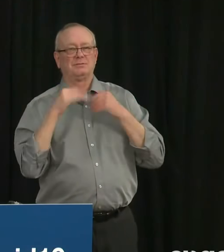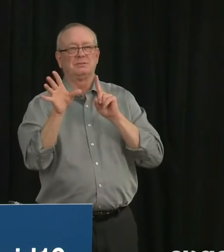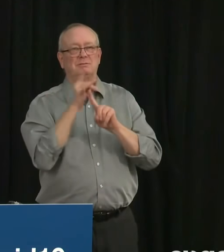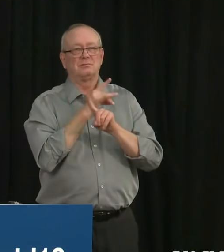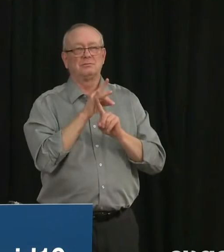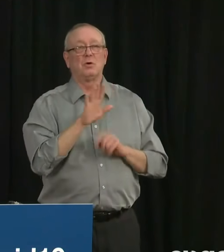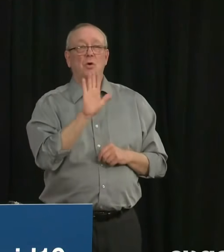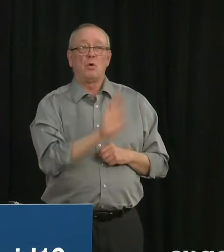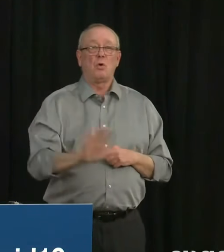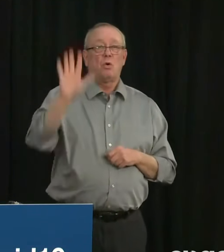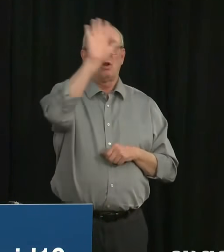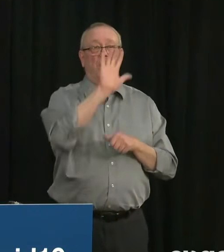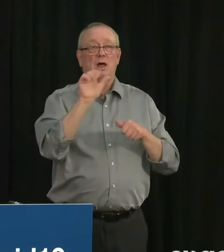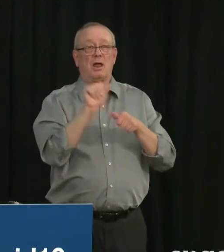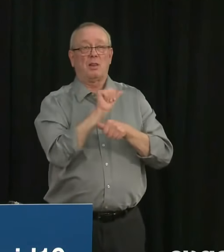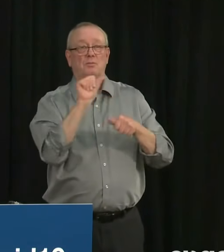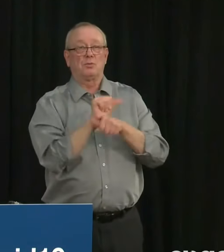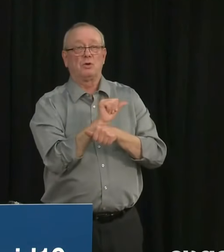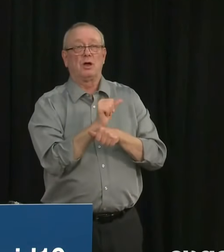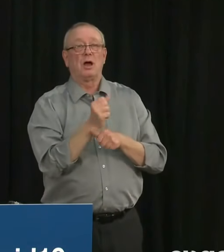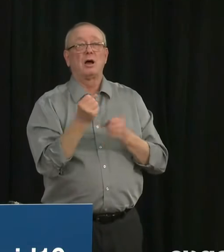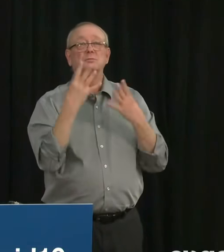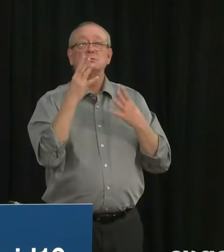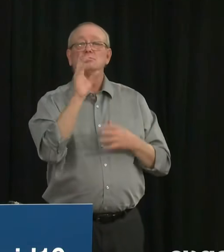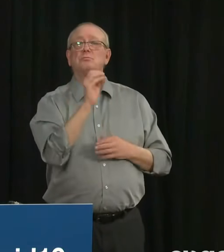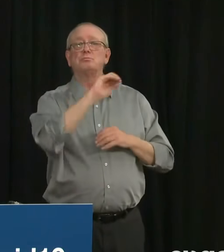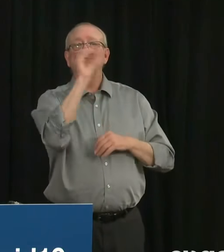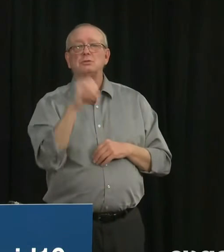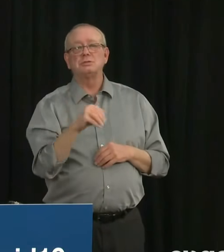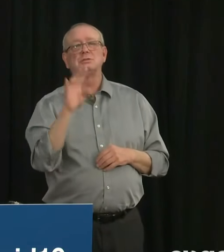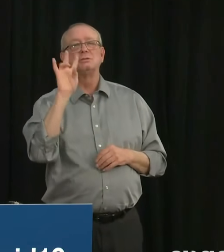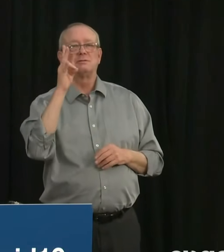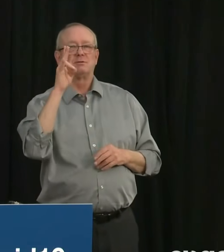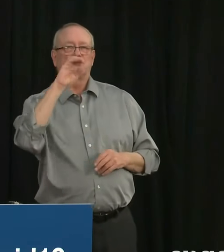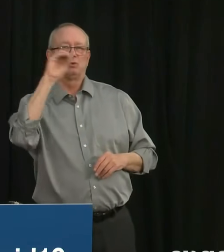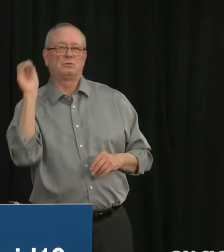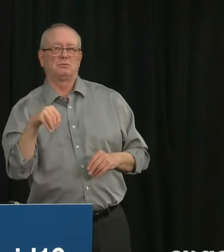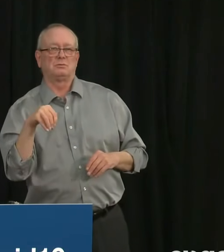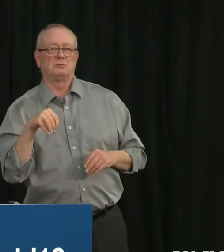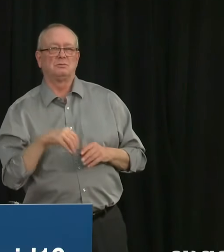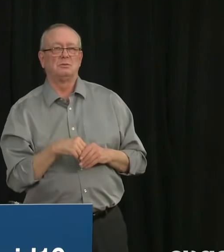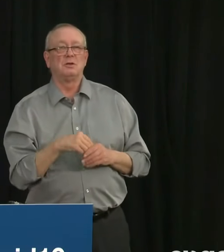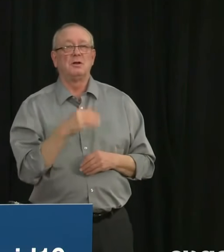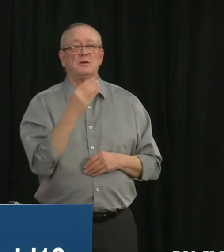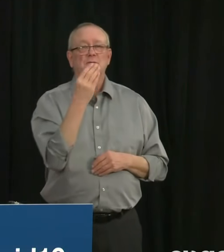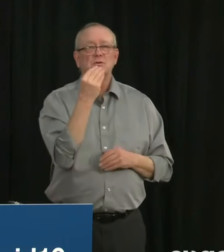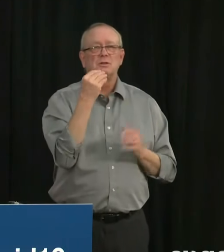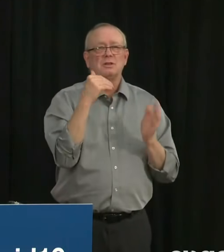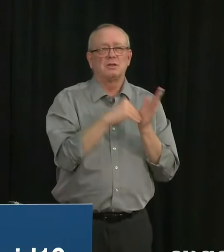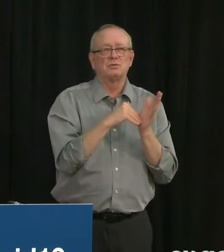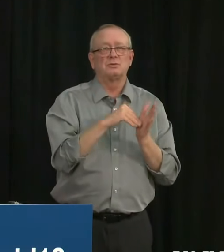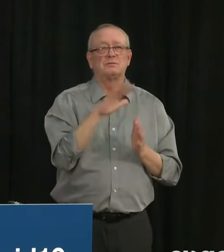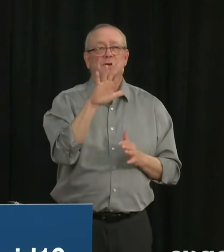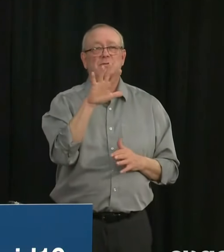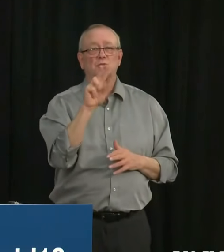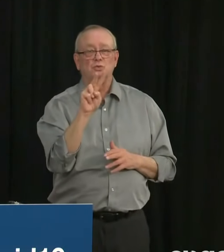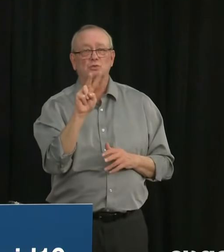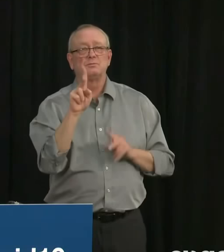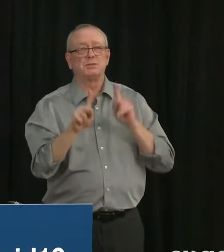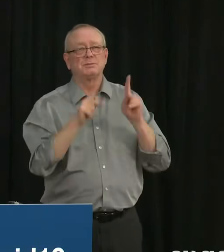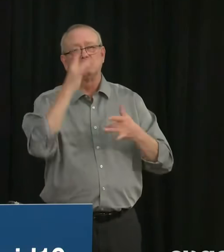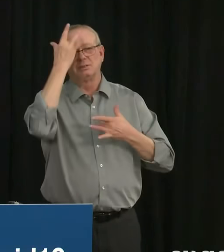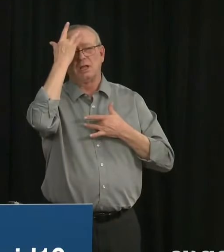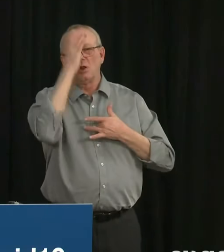rate currently sits at about 7%, and we have 14,052 active cases. There